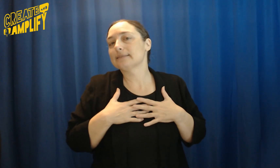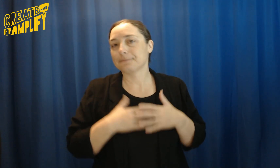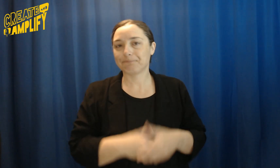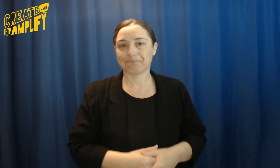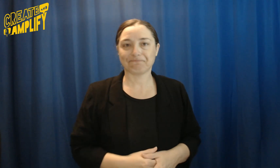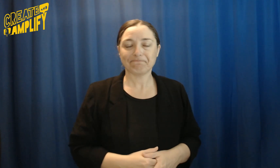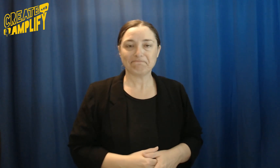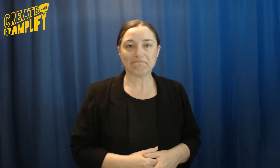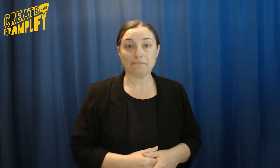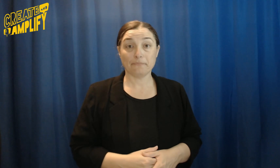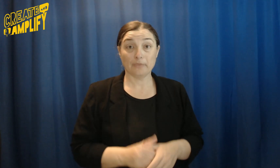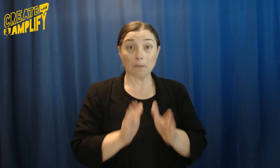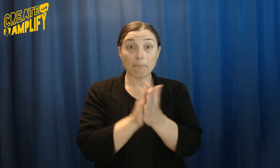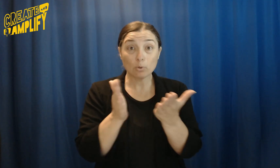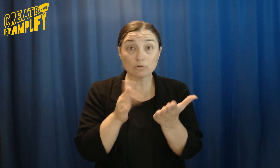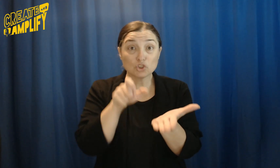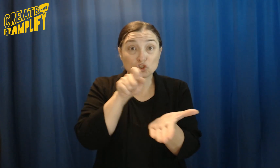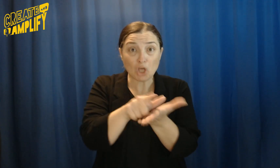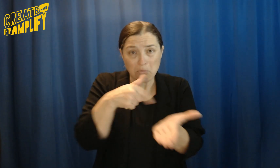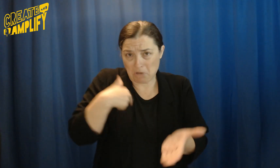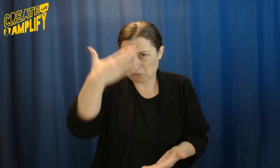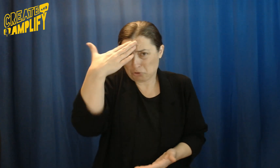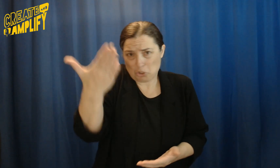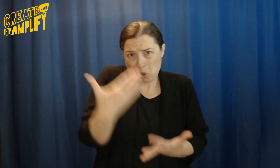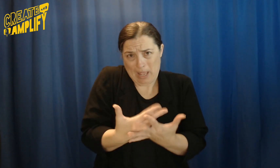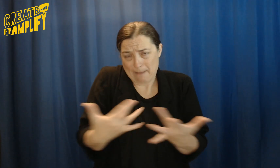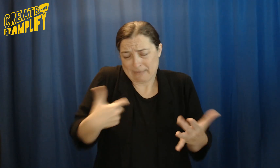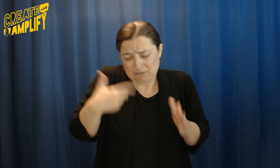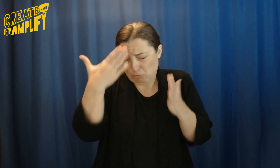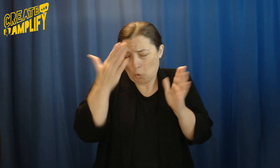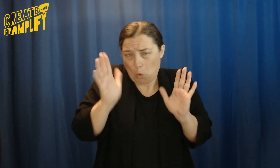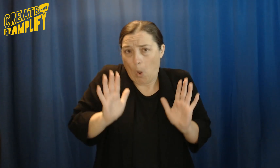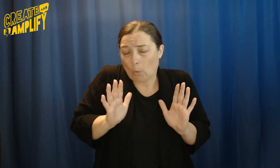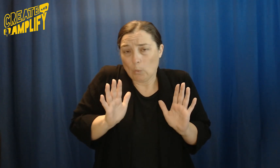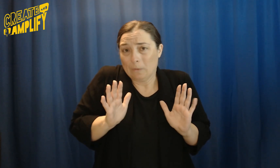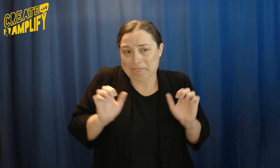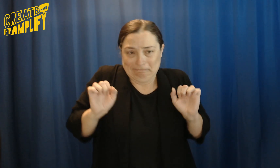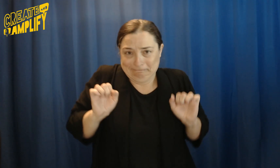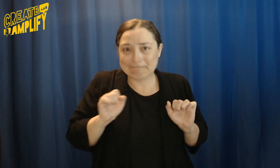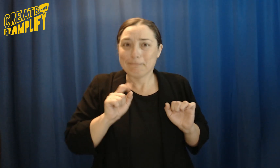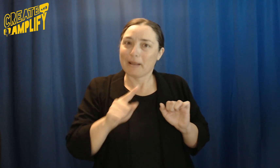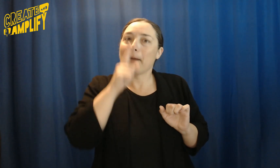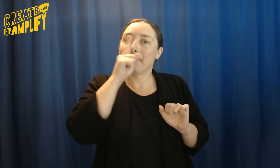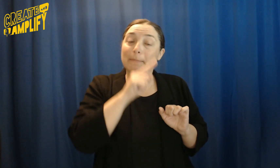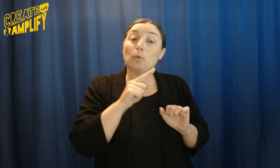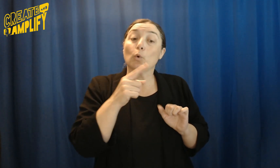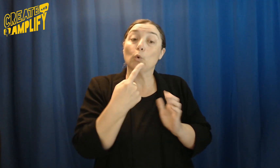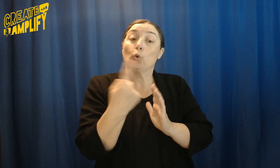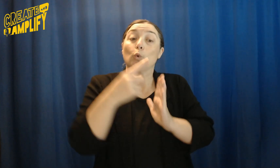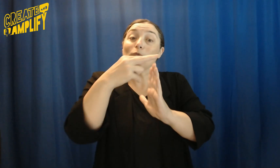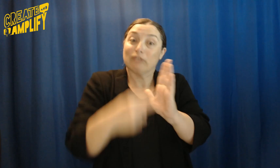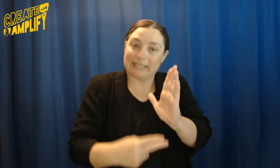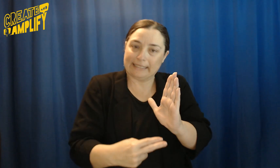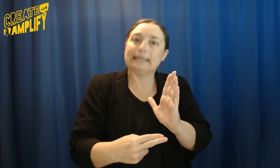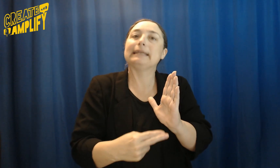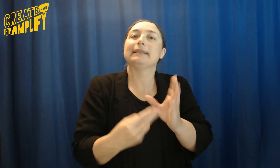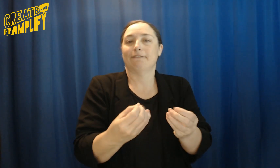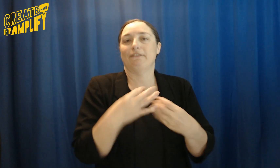many books it sold or anything like that, but yay. It doesn't really matter. Only if you